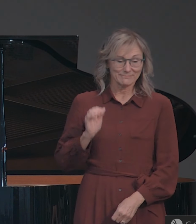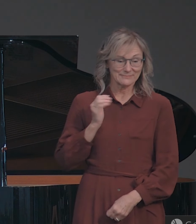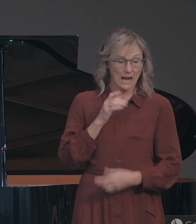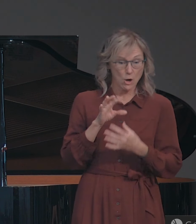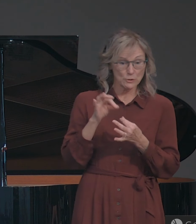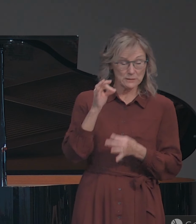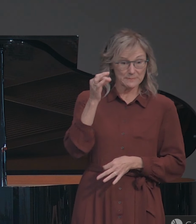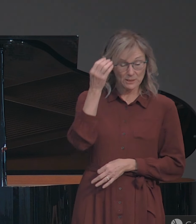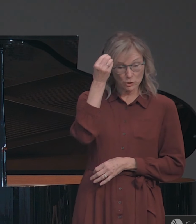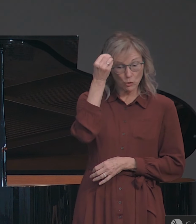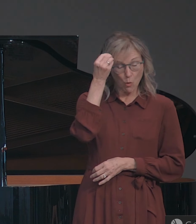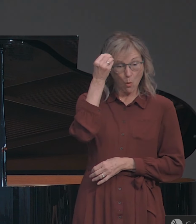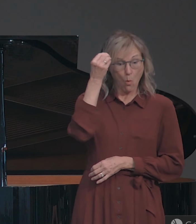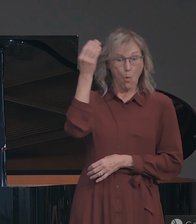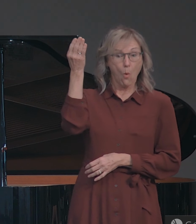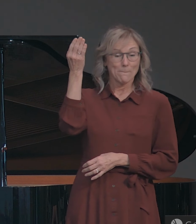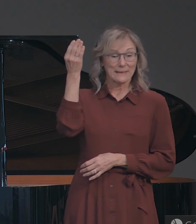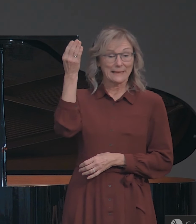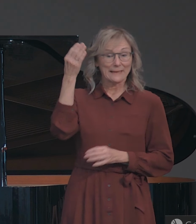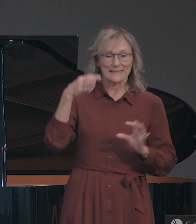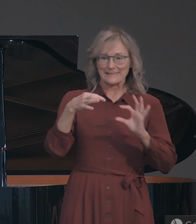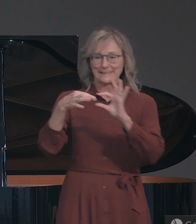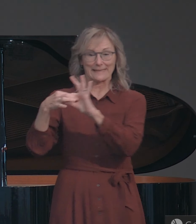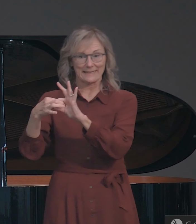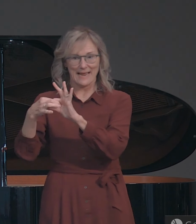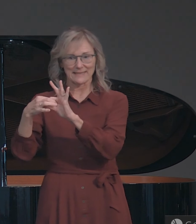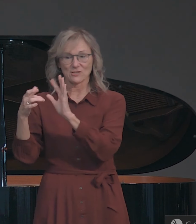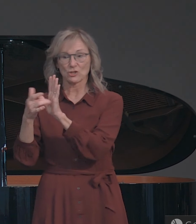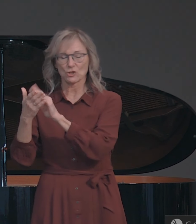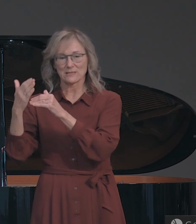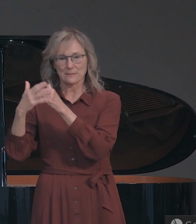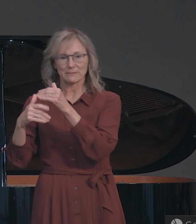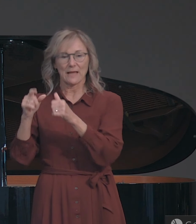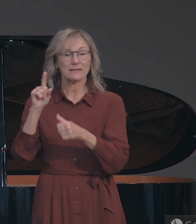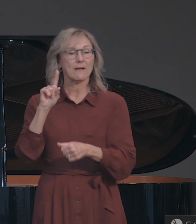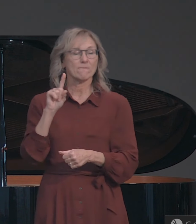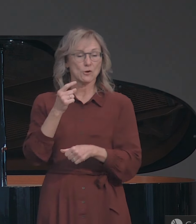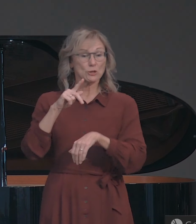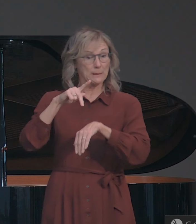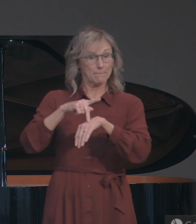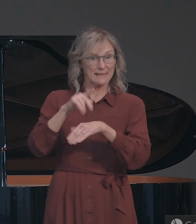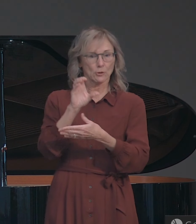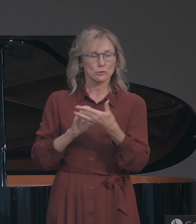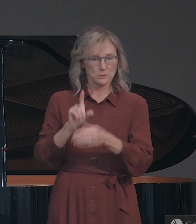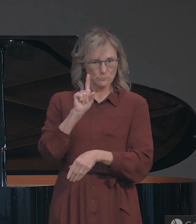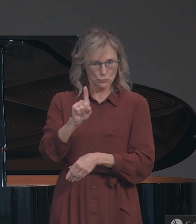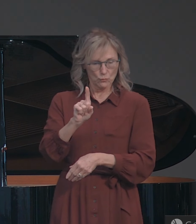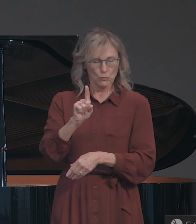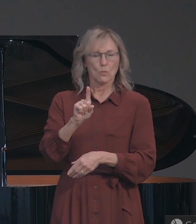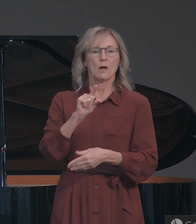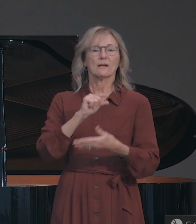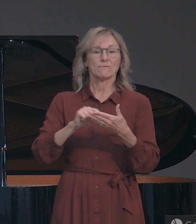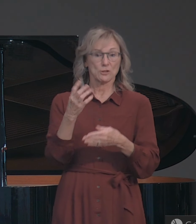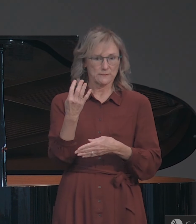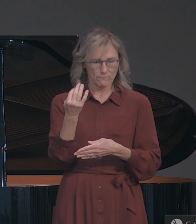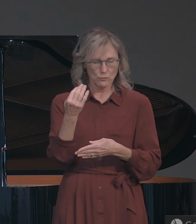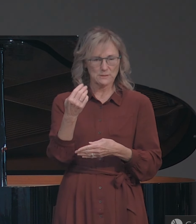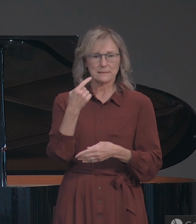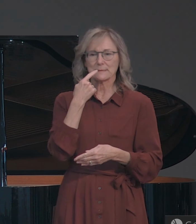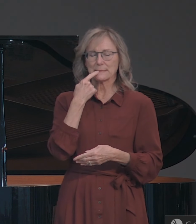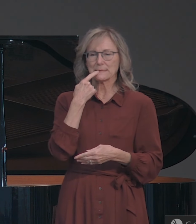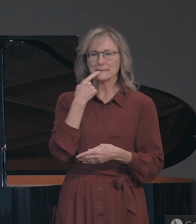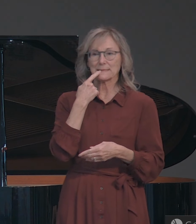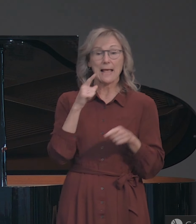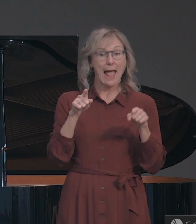obedience to the blood of Christ. 1 Peter chapter 1, beginning in verse 14, he says,